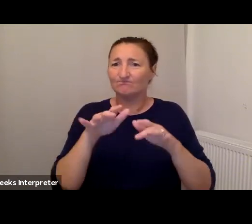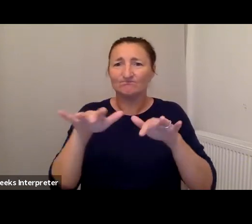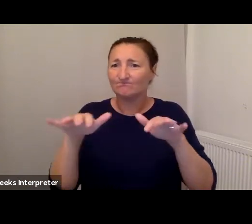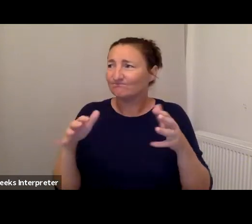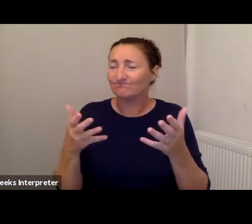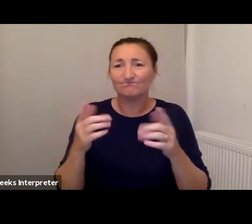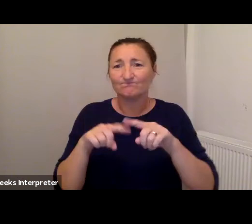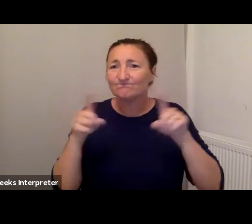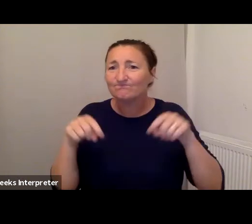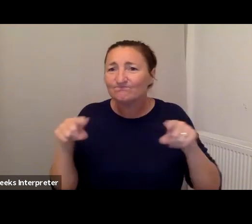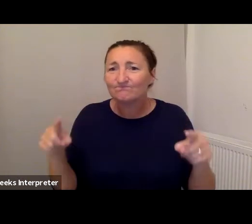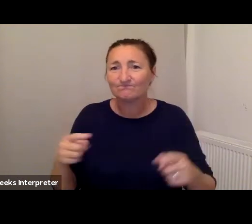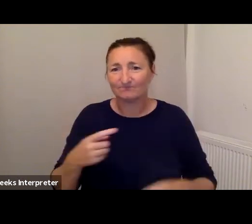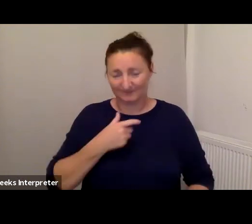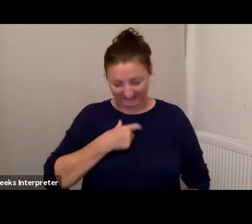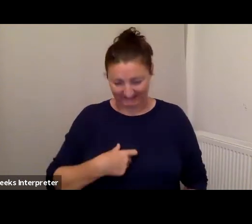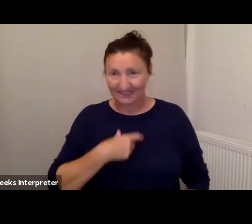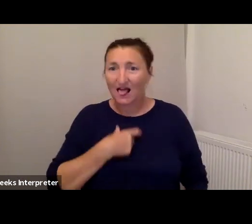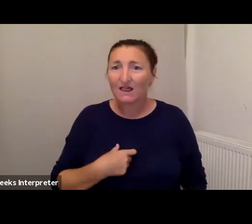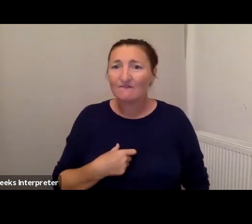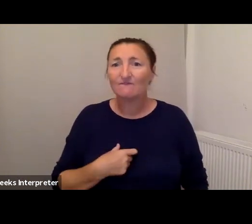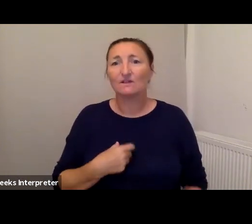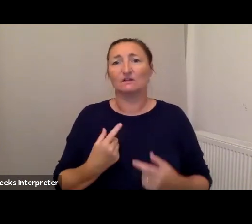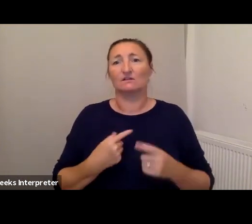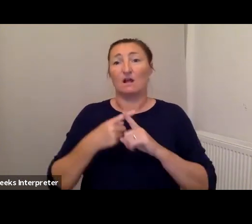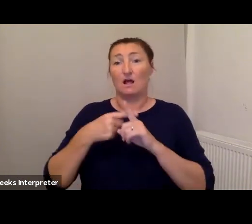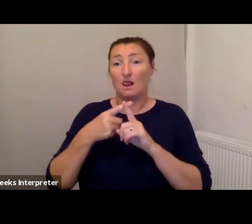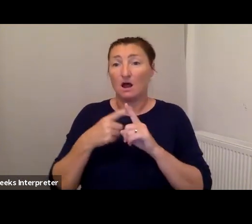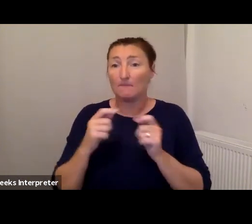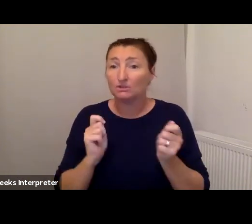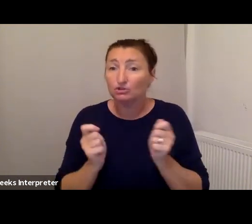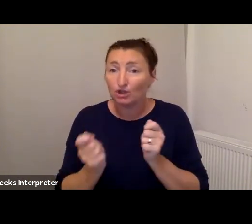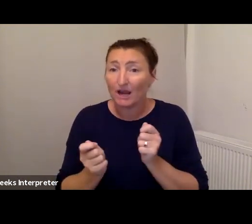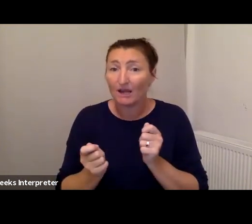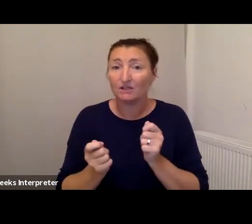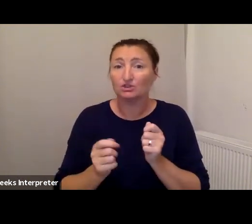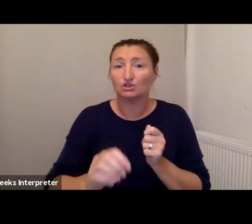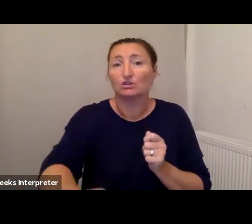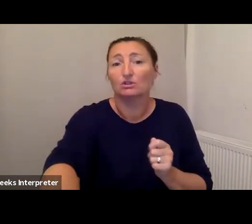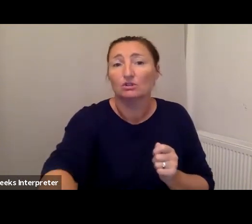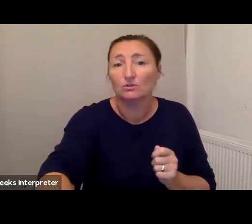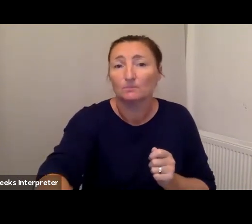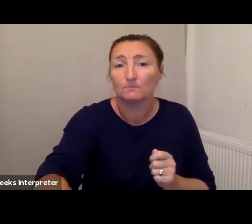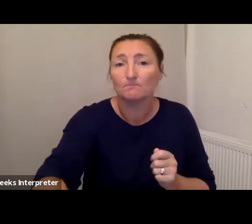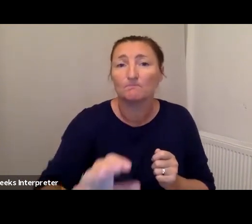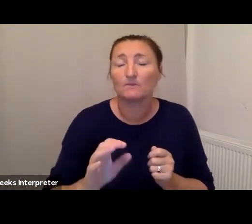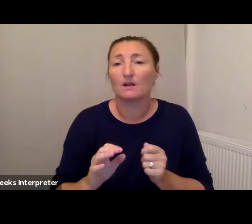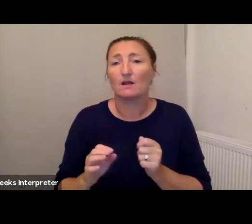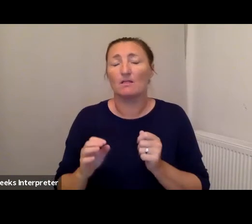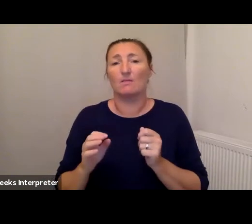of COP itself, of the kind of climate change that we're looking at, whether it is arid zones or whether it